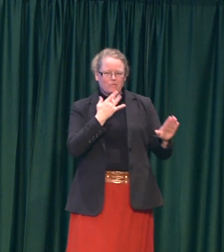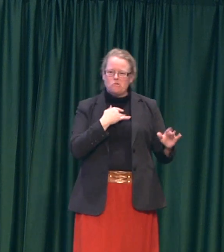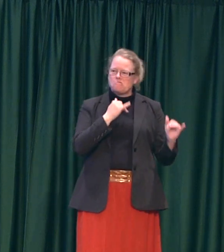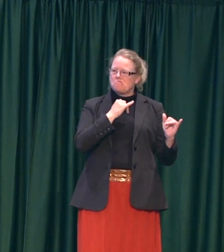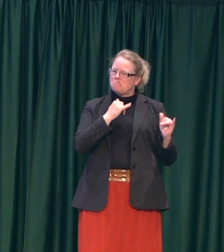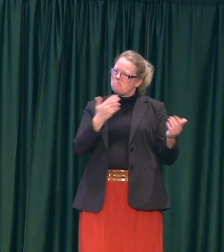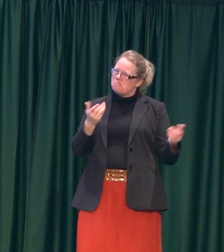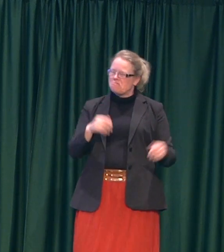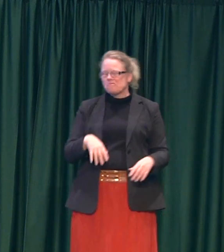1964.